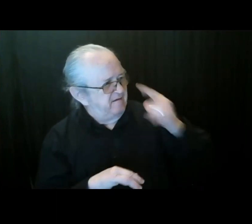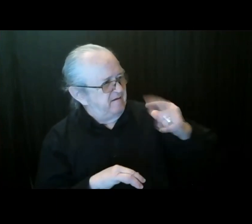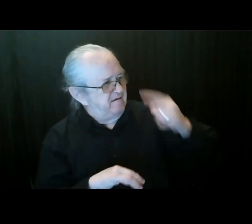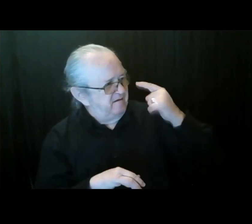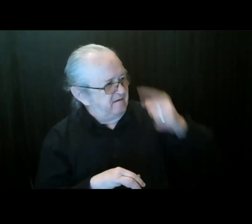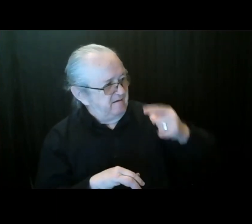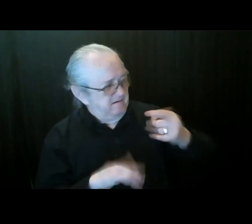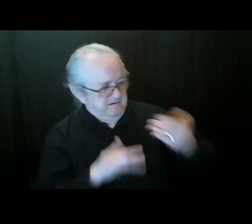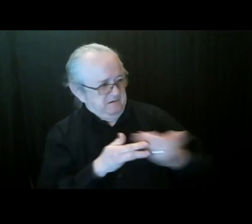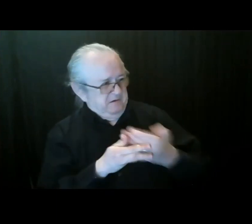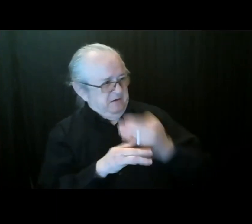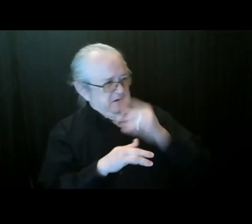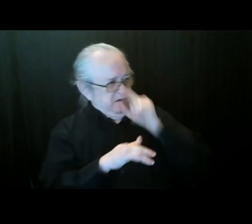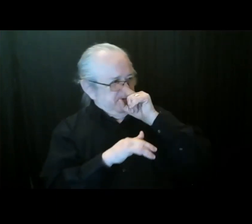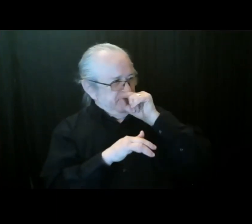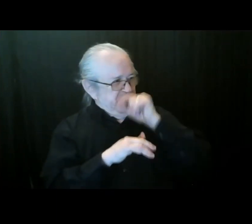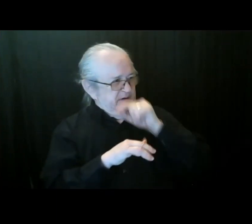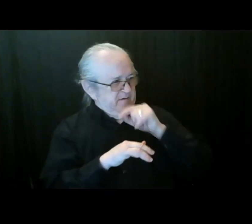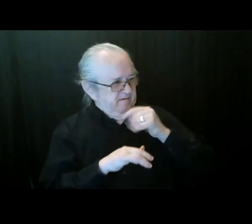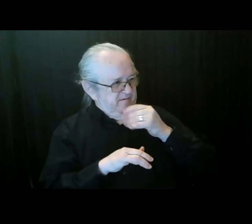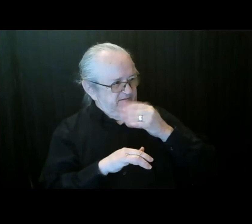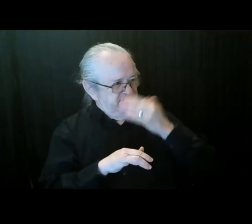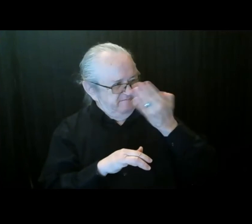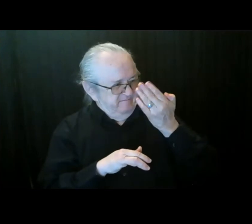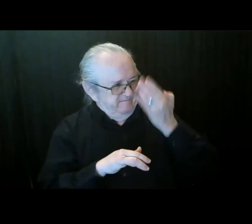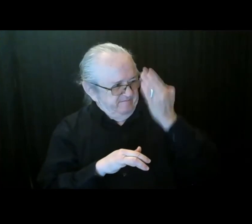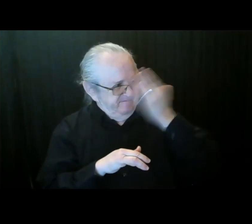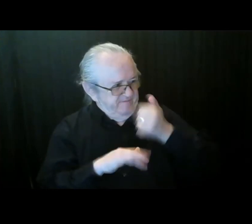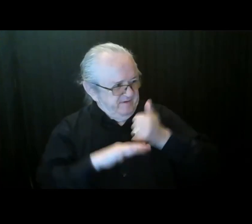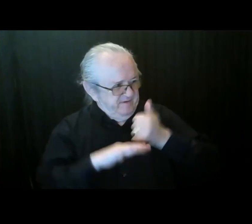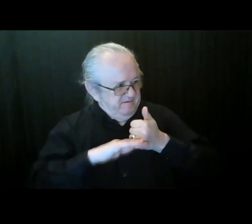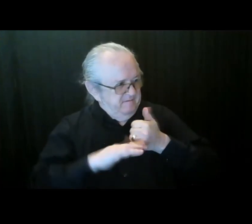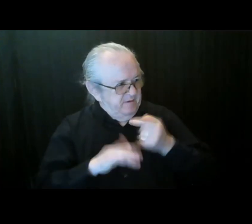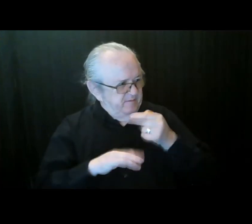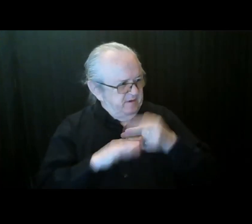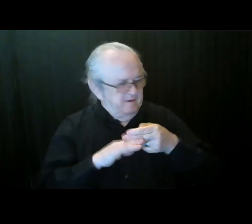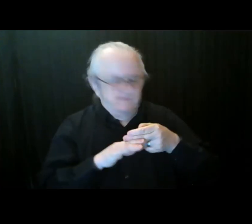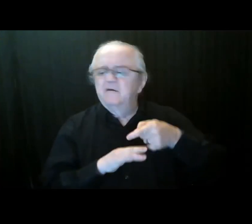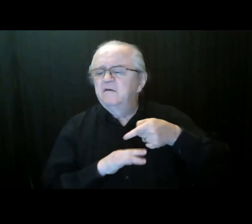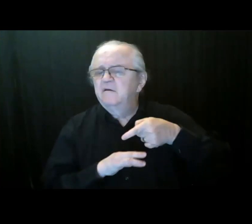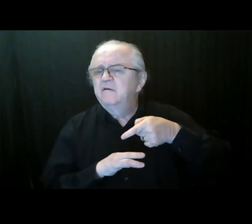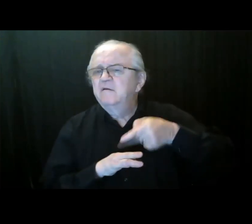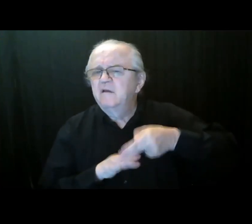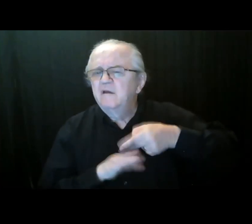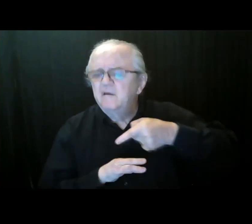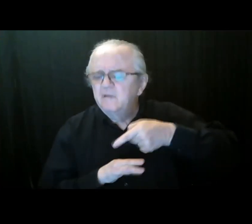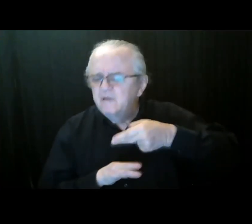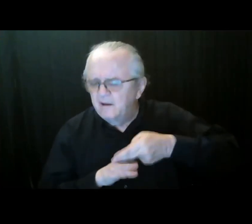bird on our front stoop. He may already have a name. What is your name, little bird?"